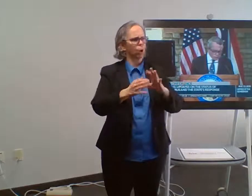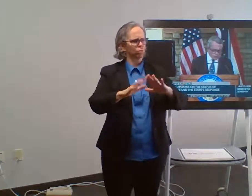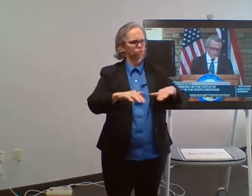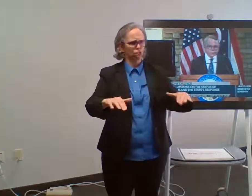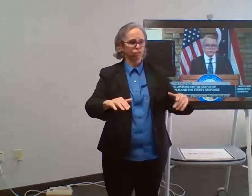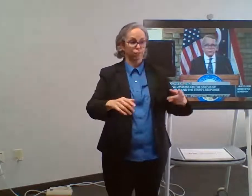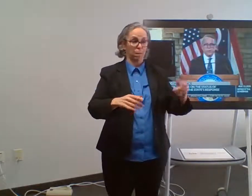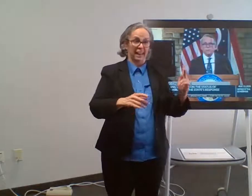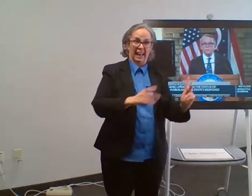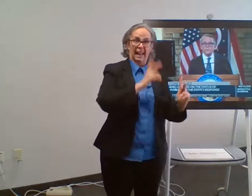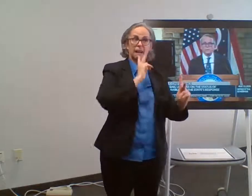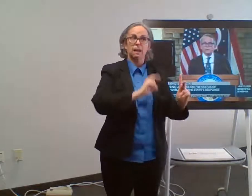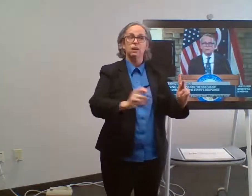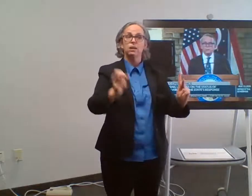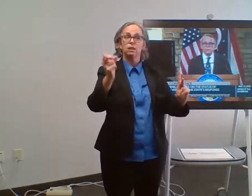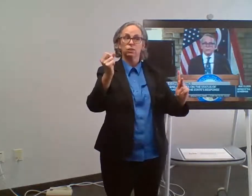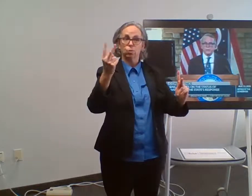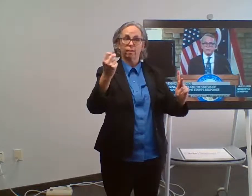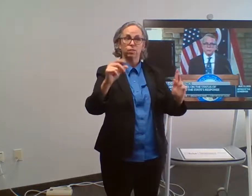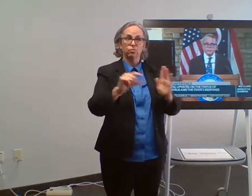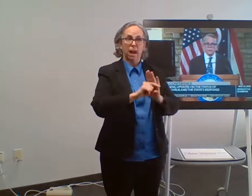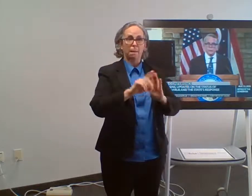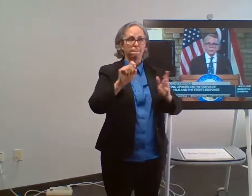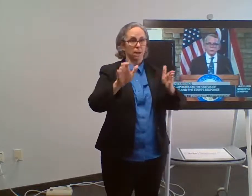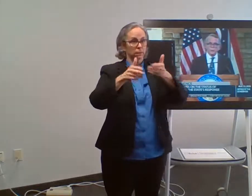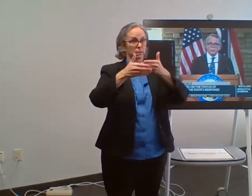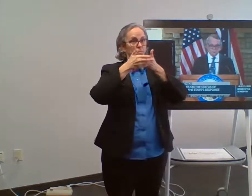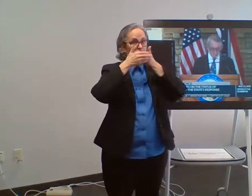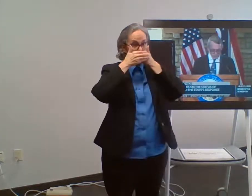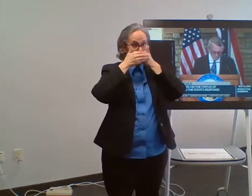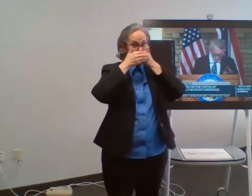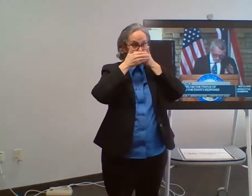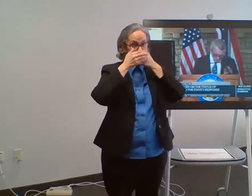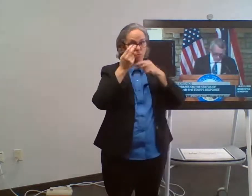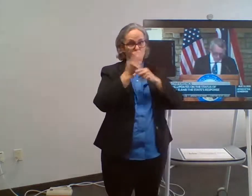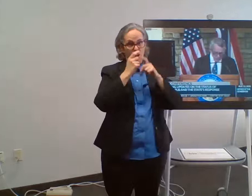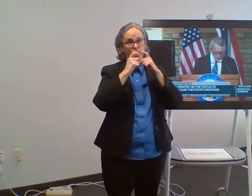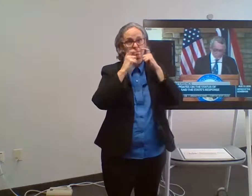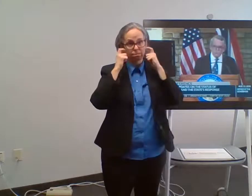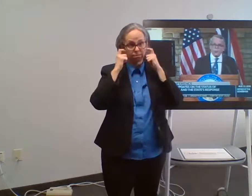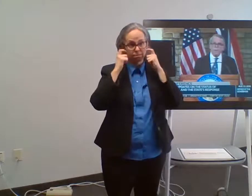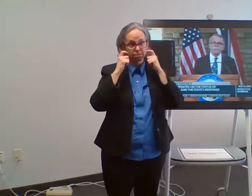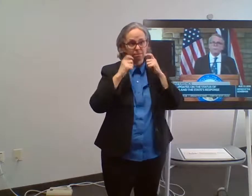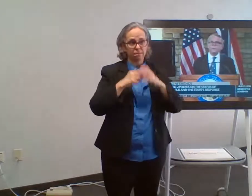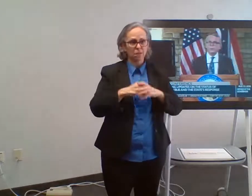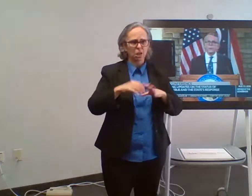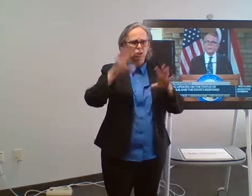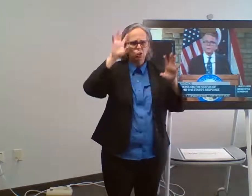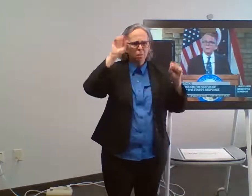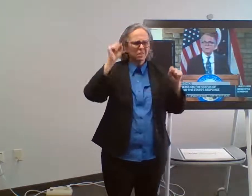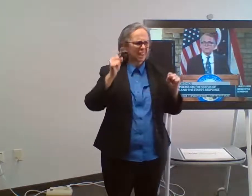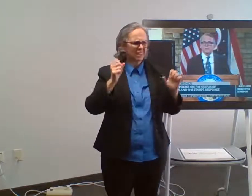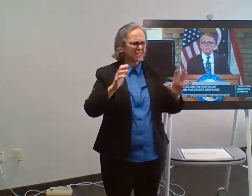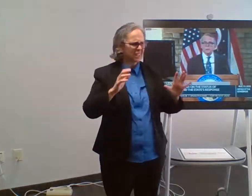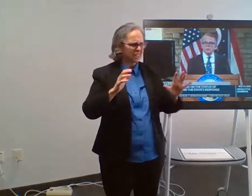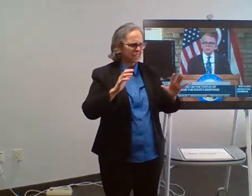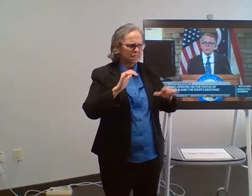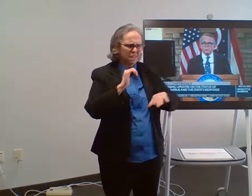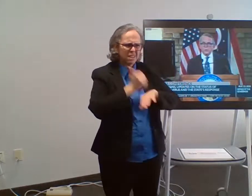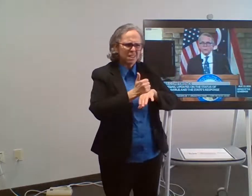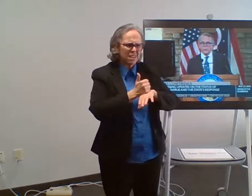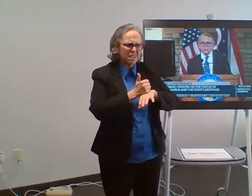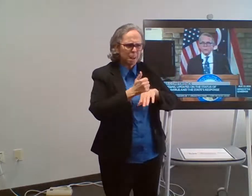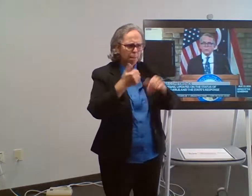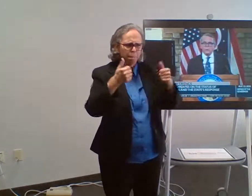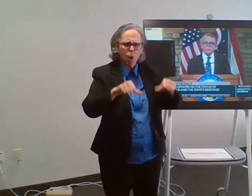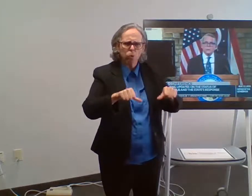are face coverings. I know I've talked to some superintendents who've asked me when we're going to put that up. It's coming up today. So the mask order